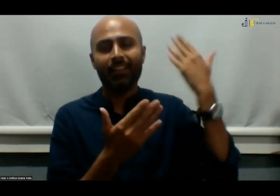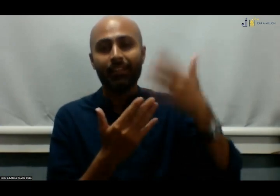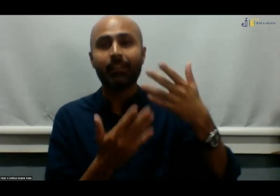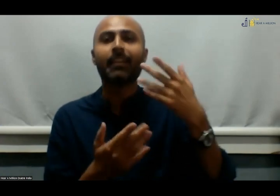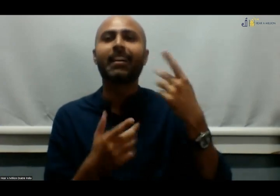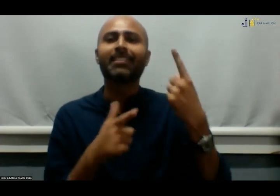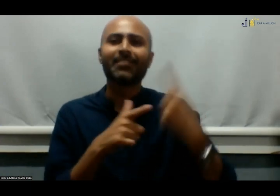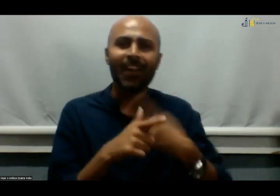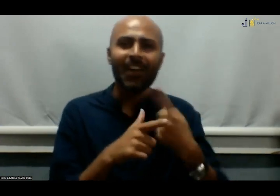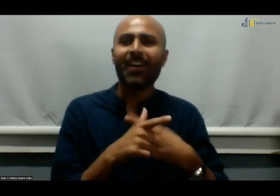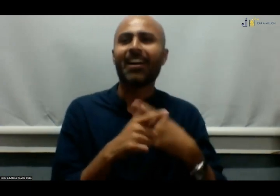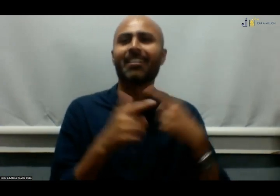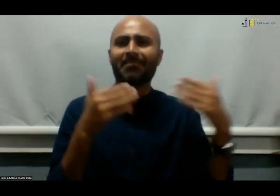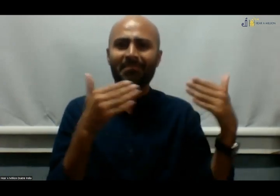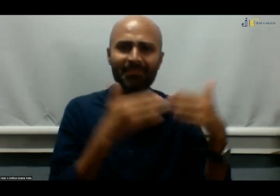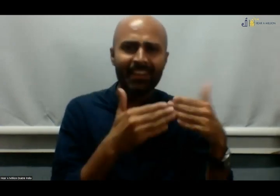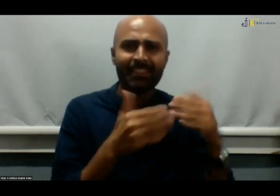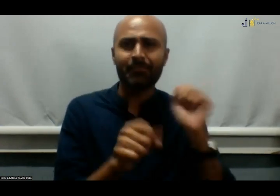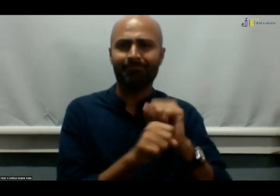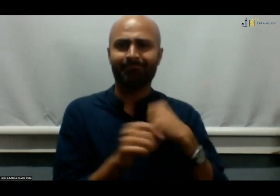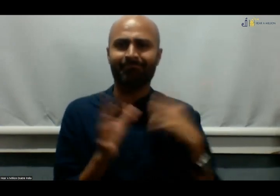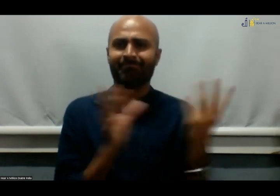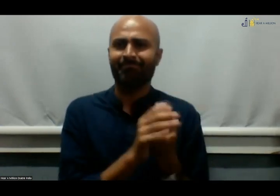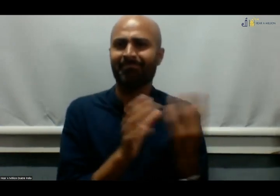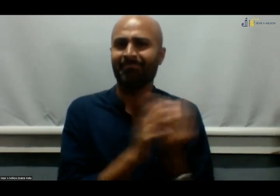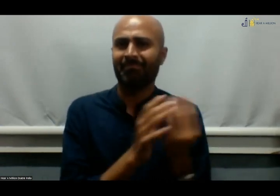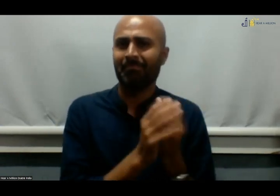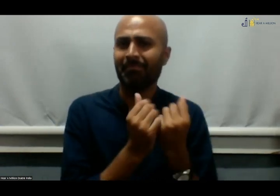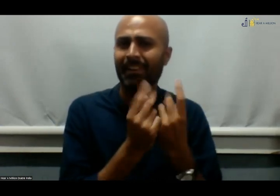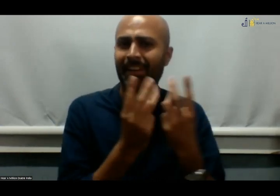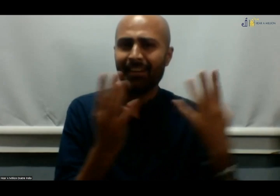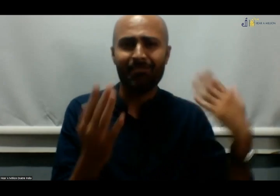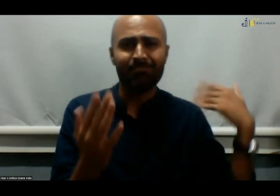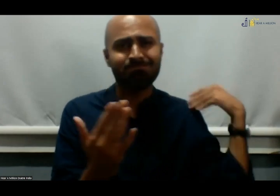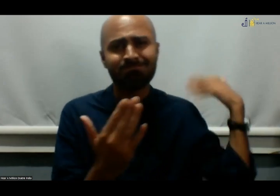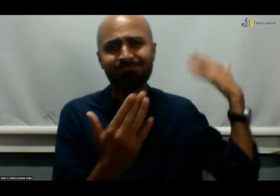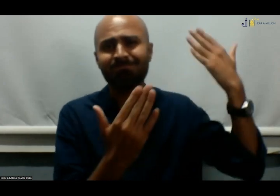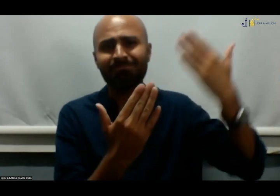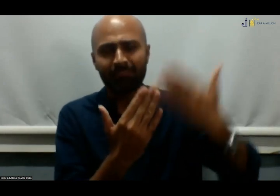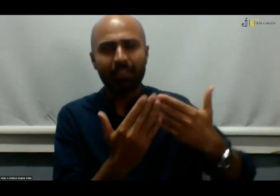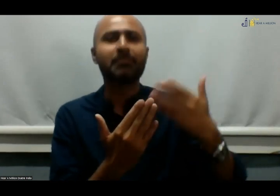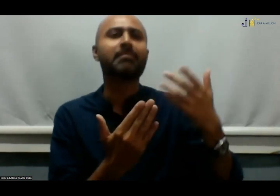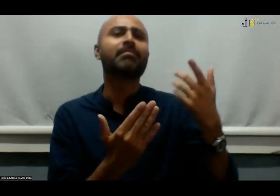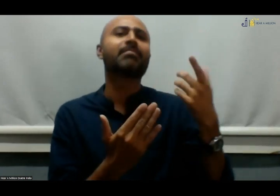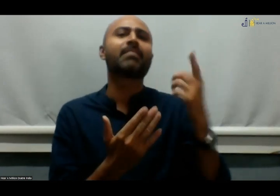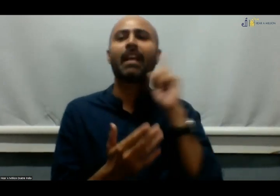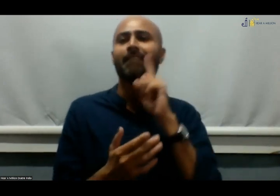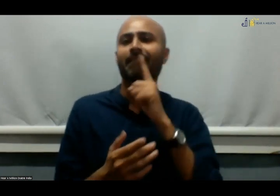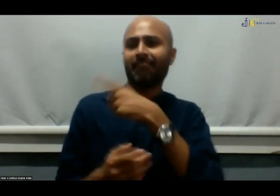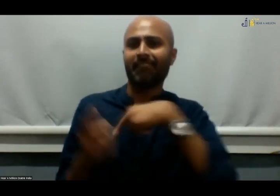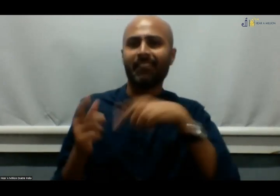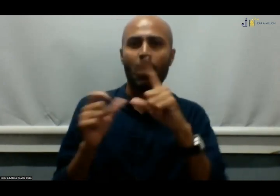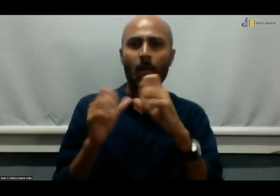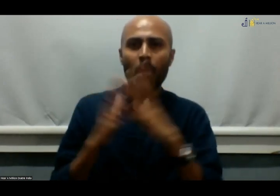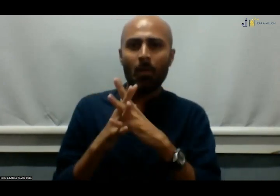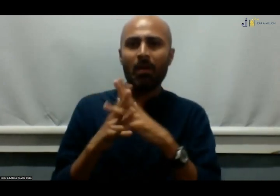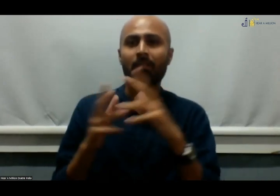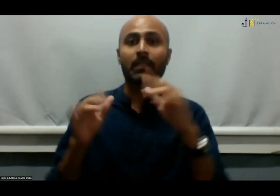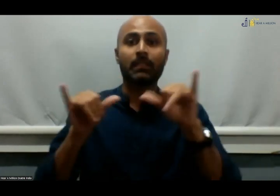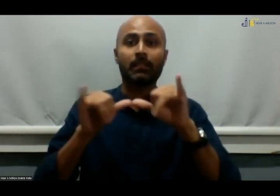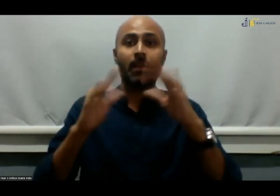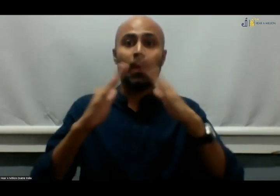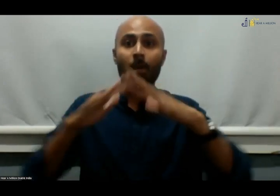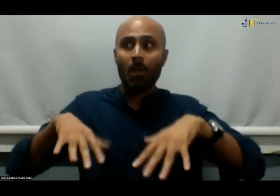face. And since then, we always would met, many times in